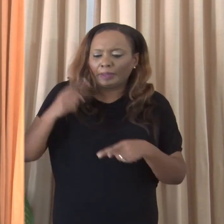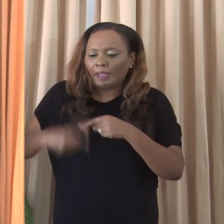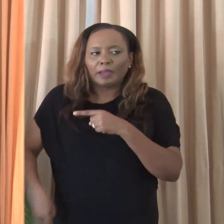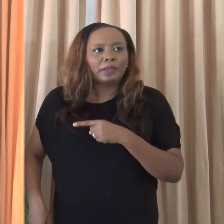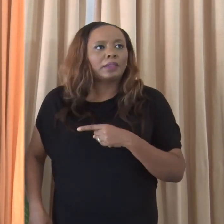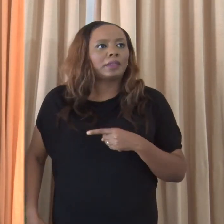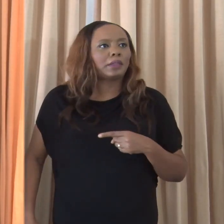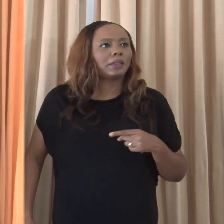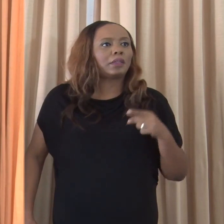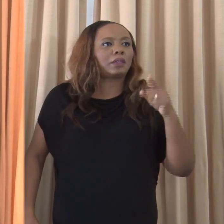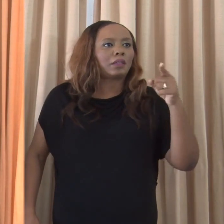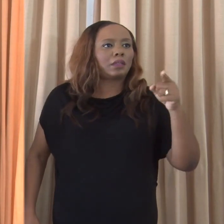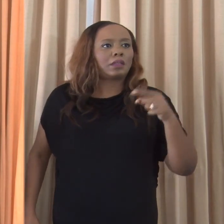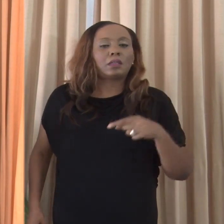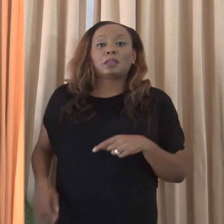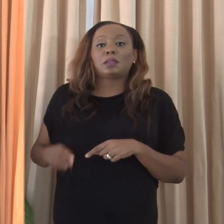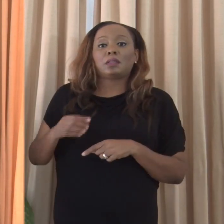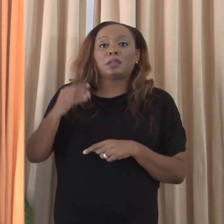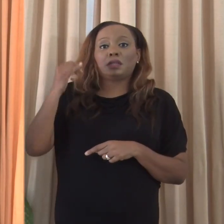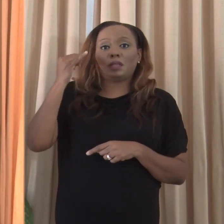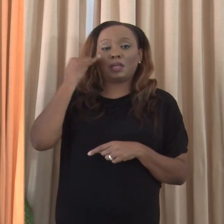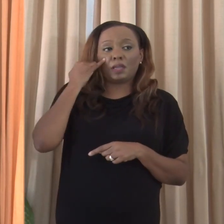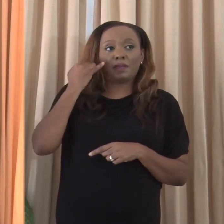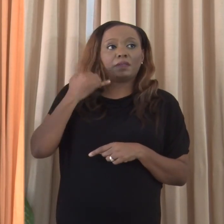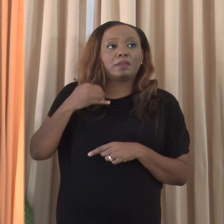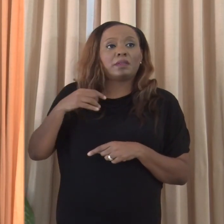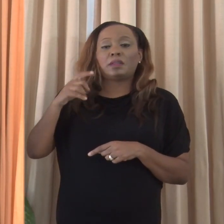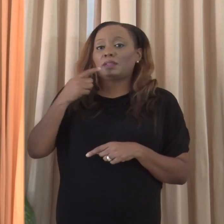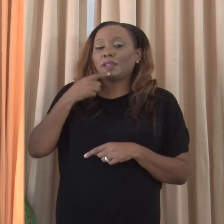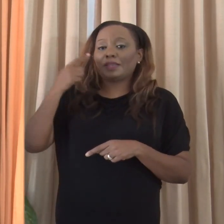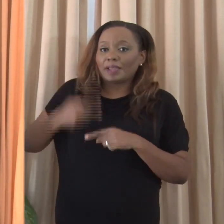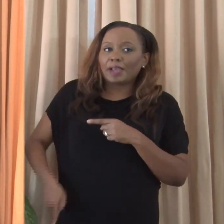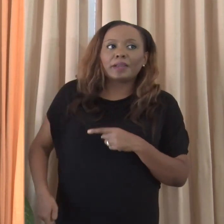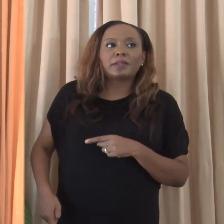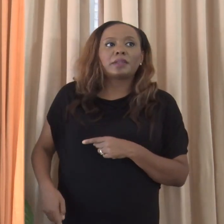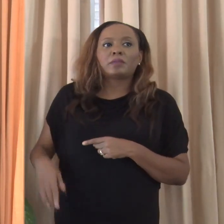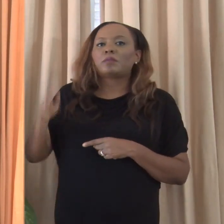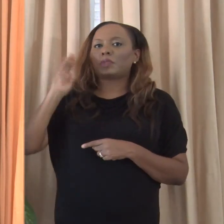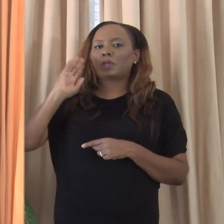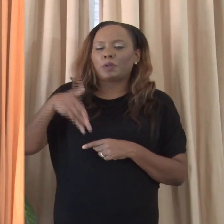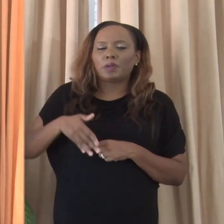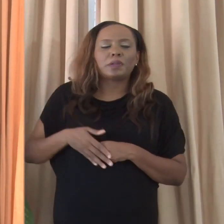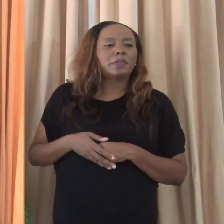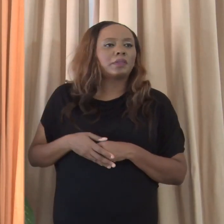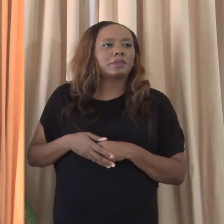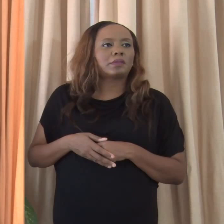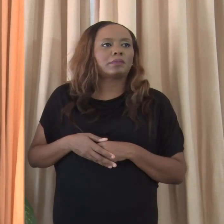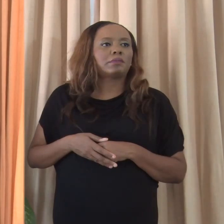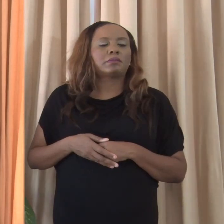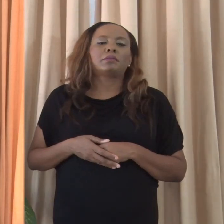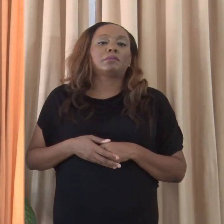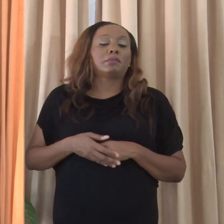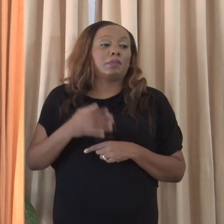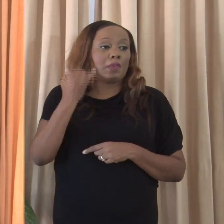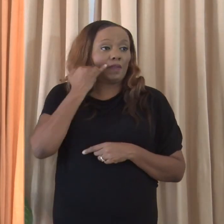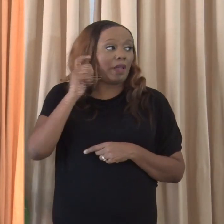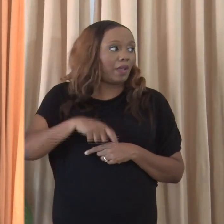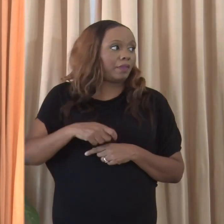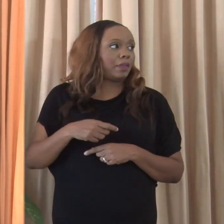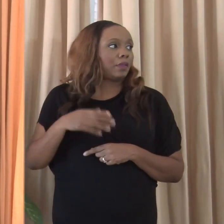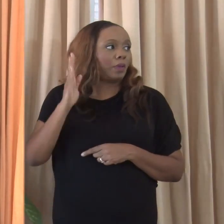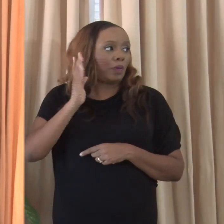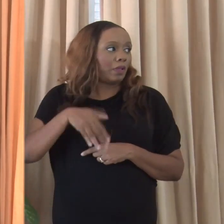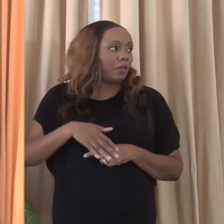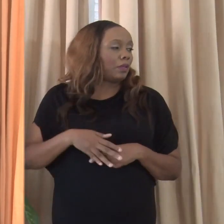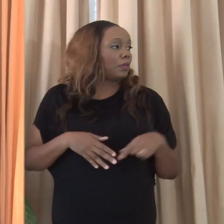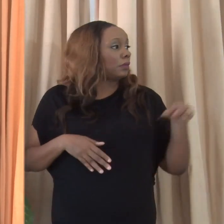there any... But if the time came that we had to tell people that you can't do this and you can't do that, rest assured we would have to tell people you cannot do this or cannot do that.